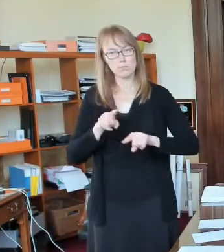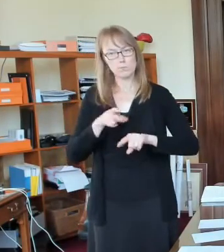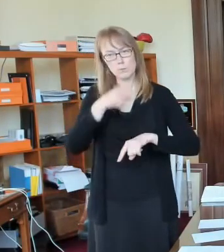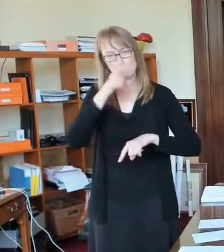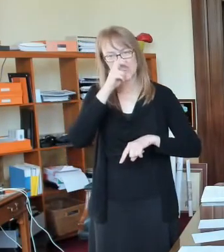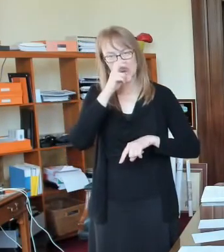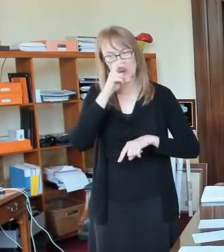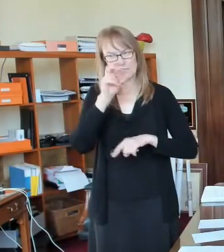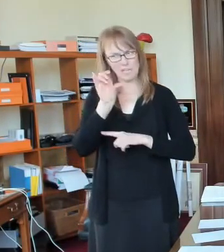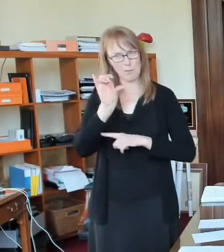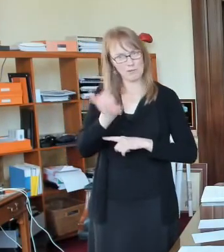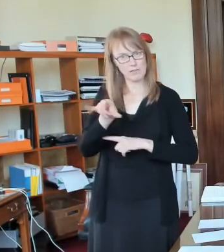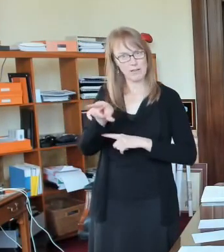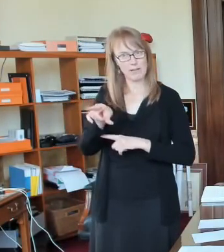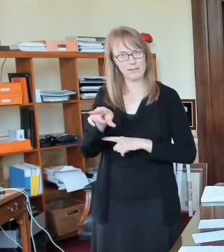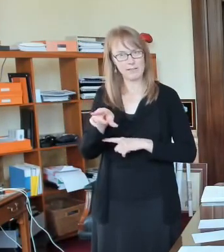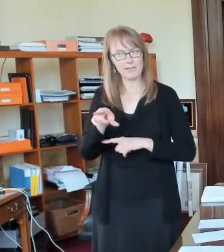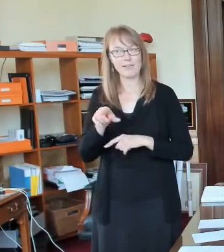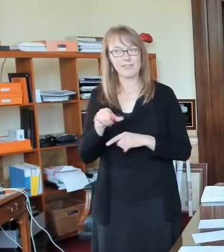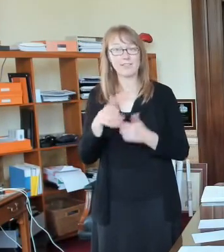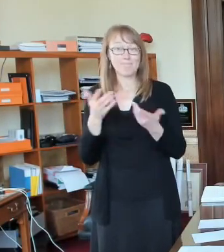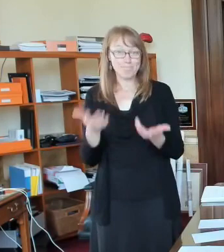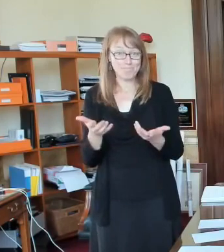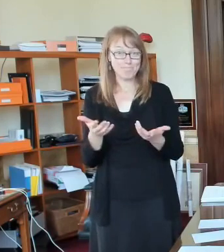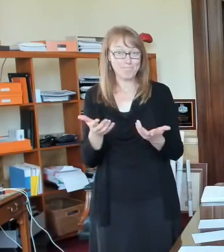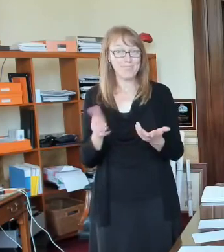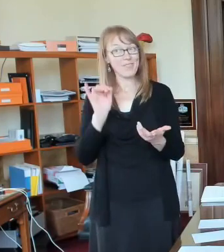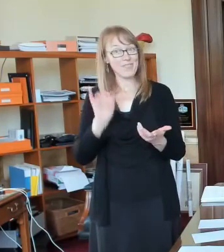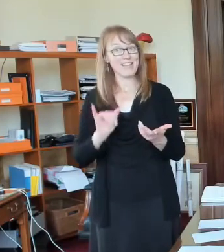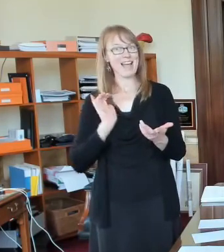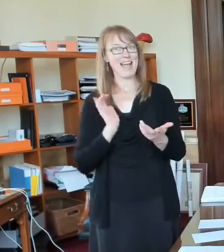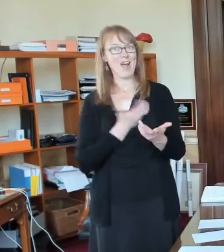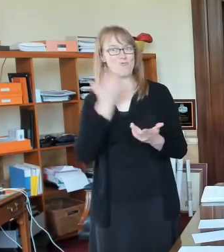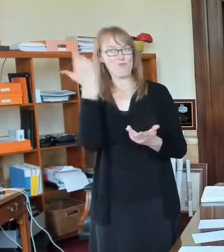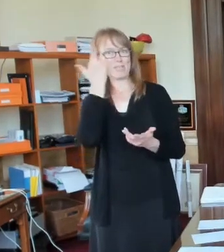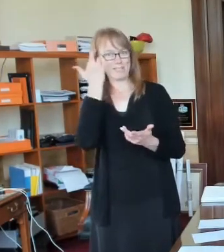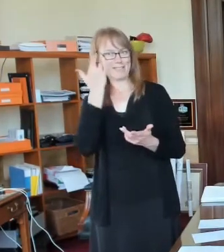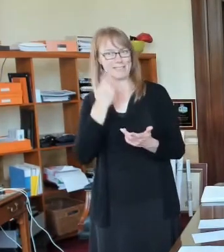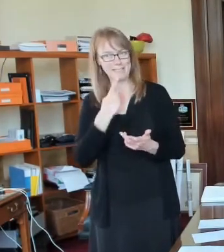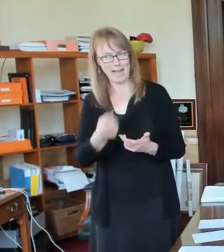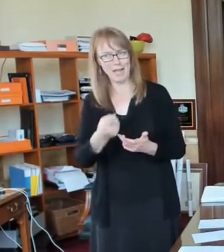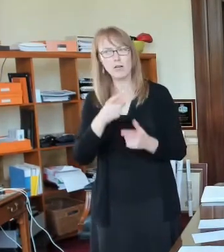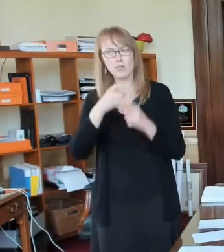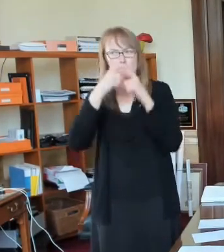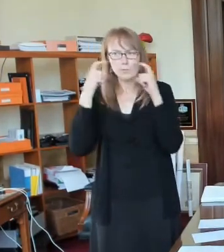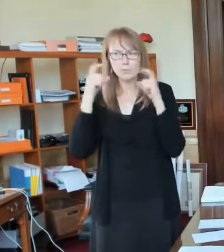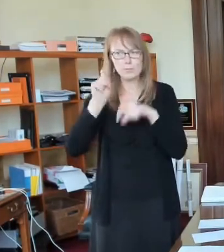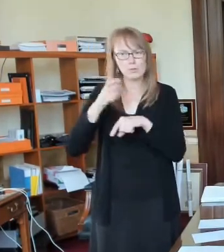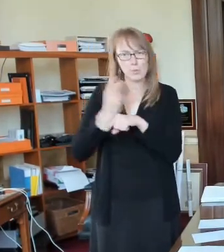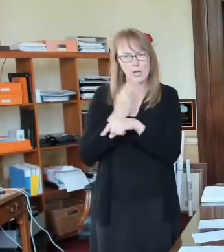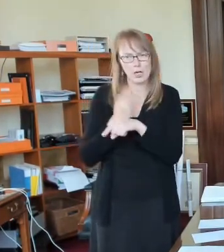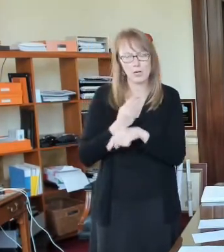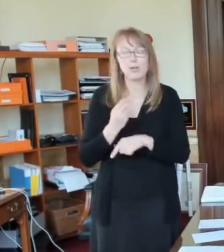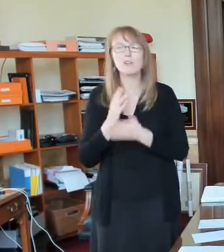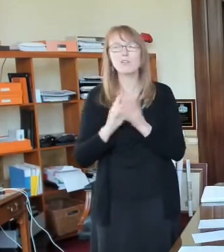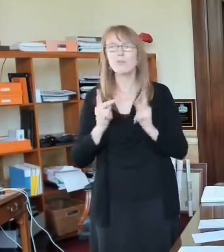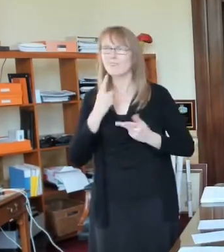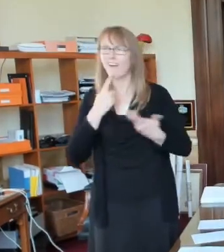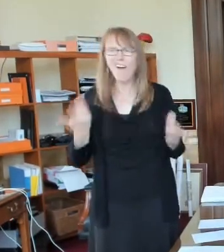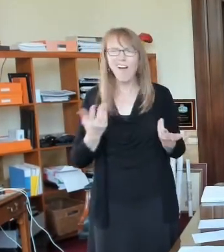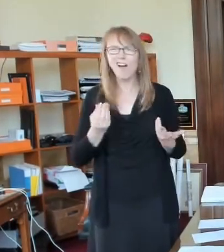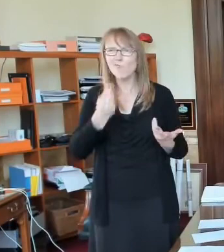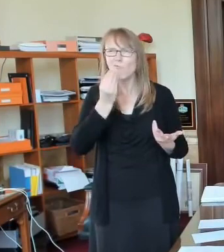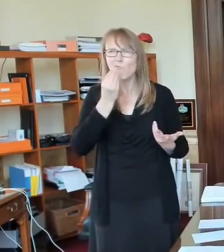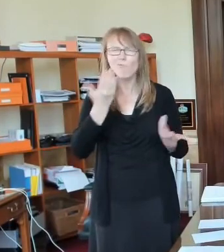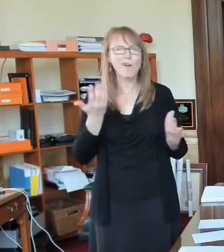pushing face coverings and masks everywhere. And I know some people are going to say, well, you can't wear a mask when you're in a restaurant. No, you can't wear a mask